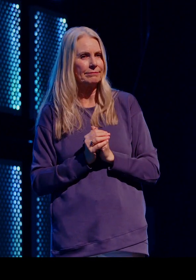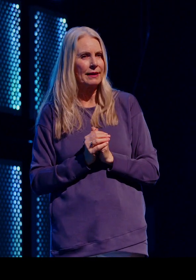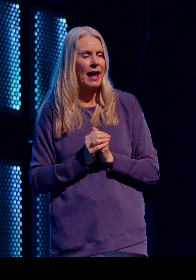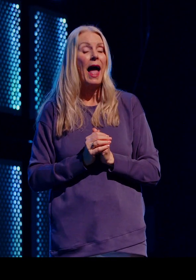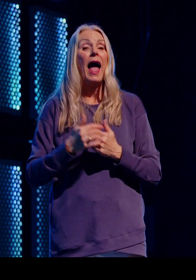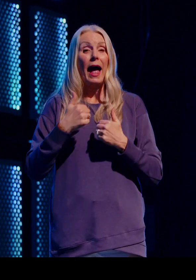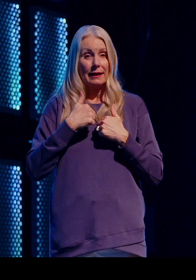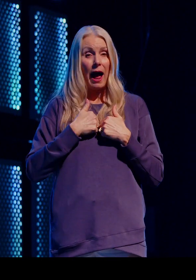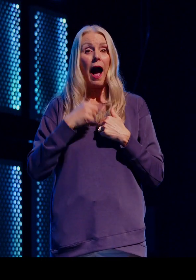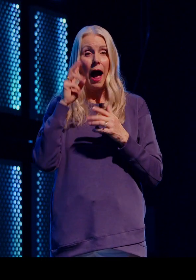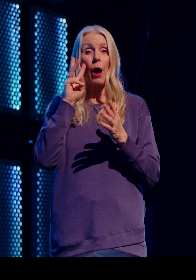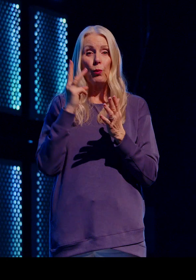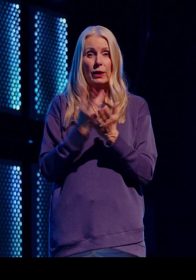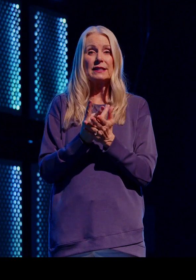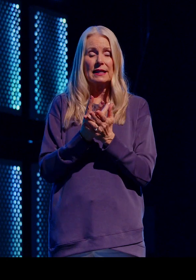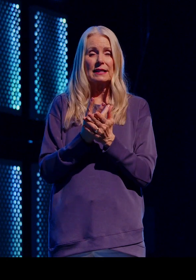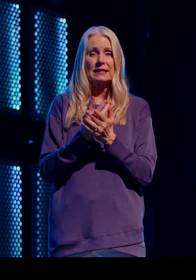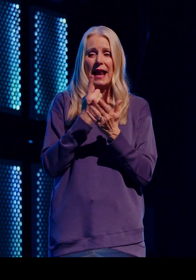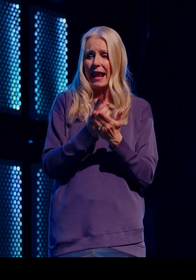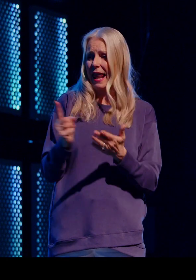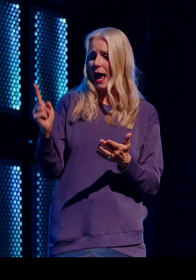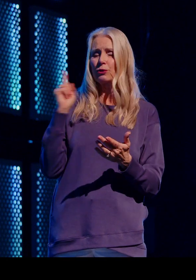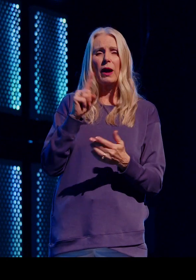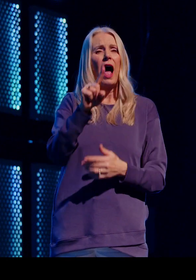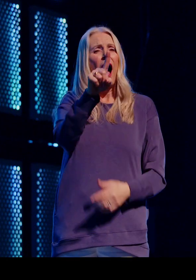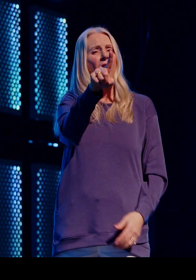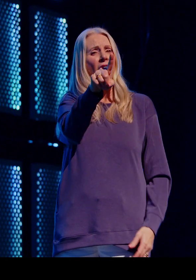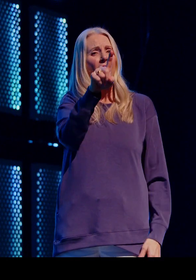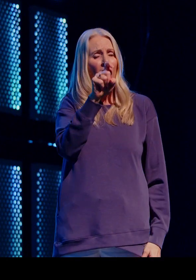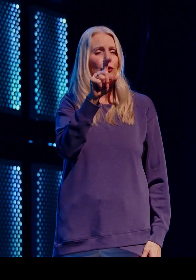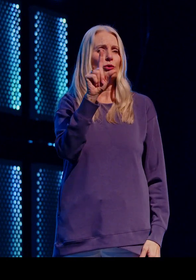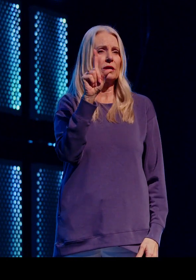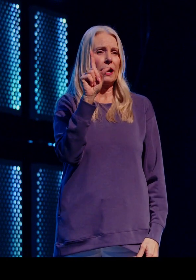witness last week that 120